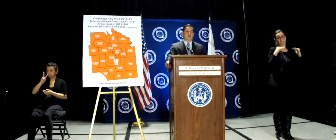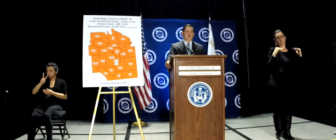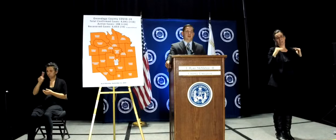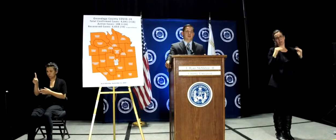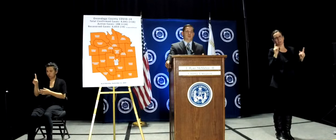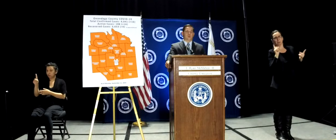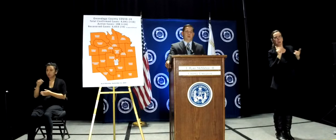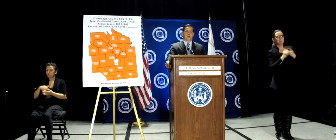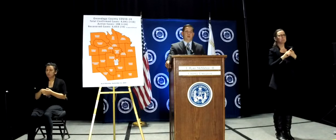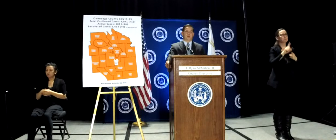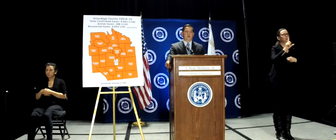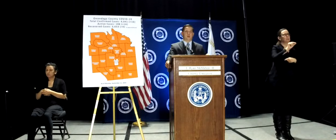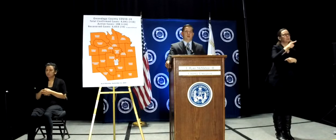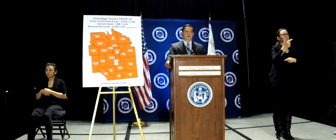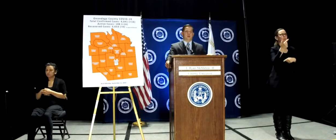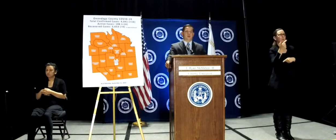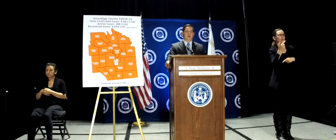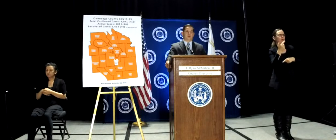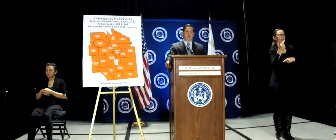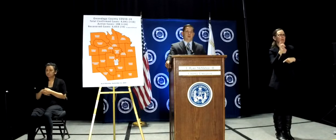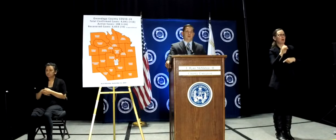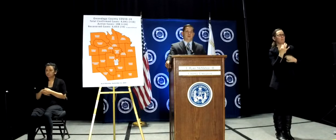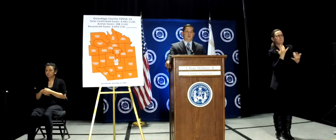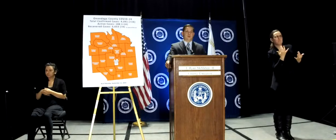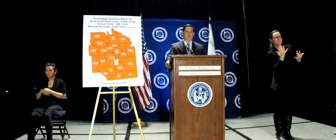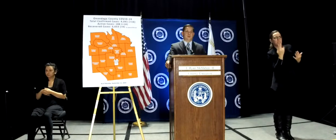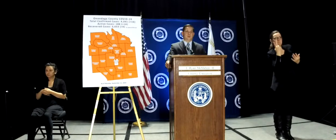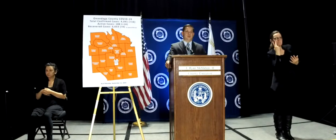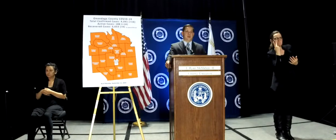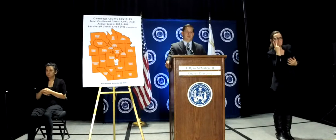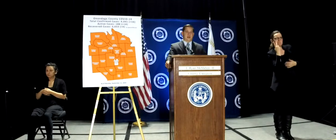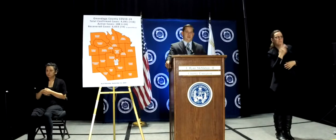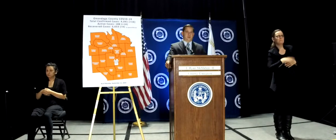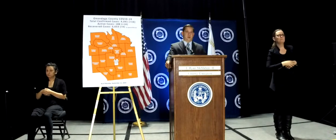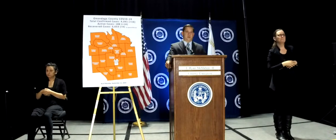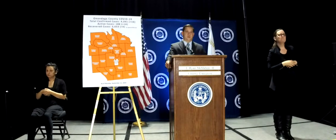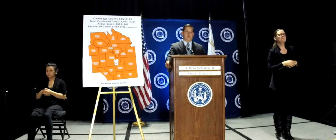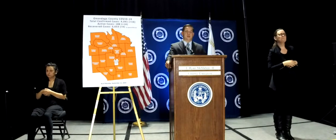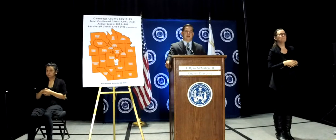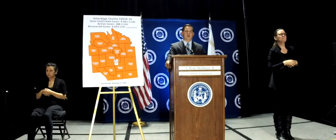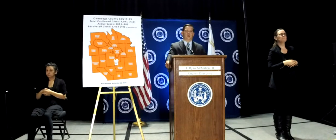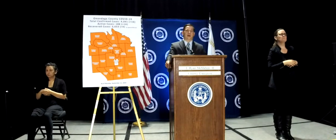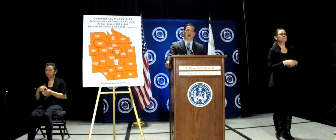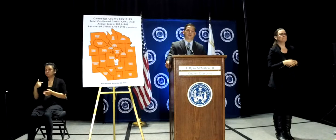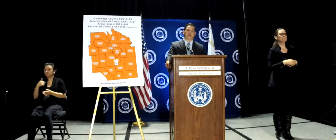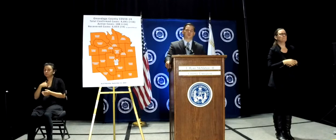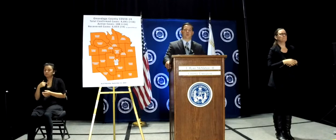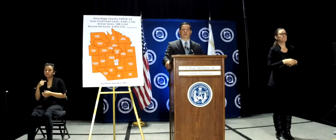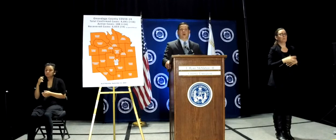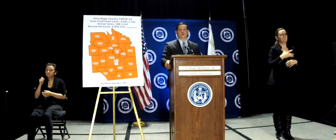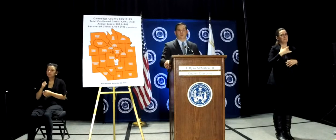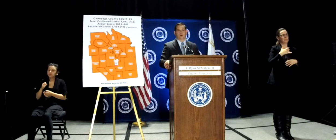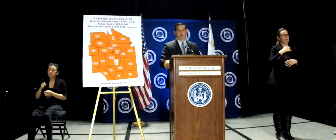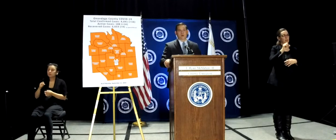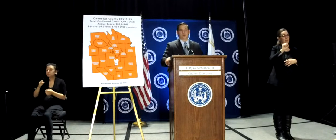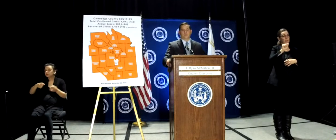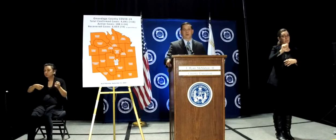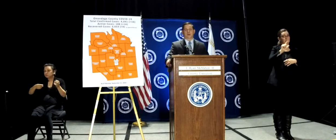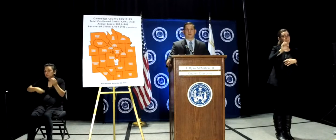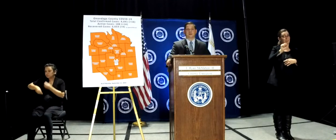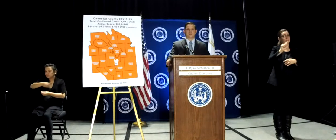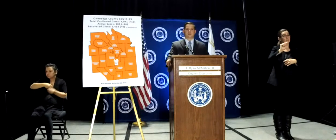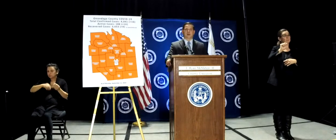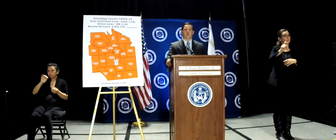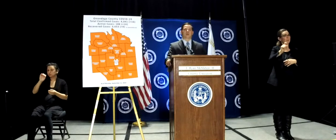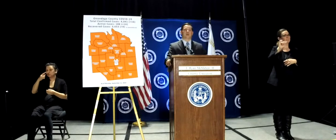we think, assuming the sales tax payments. And again, right now, Josh, where we are is we're